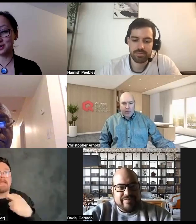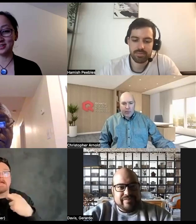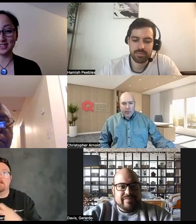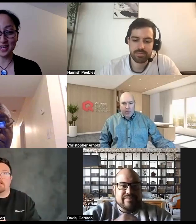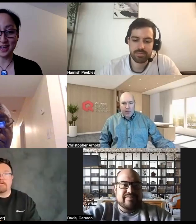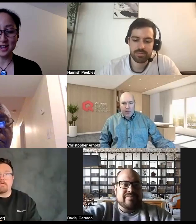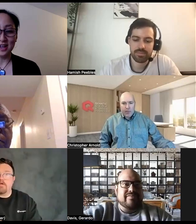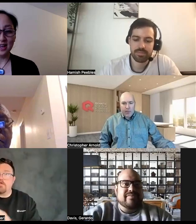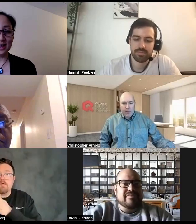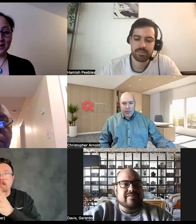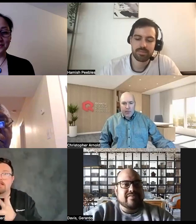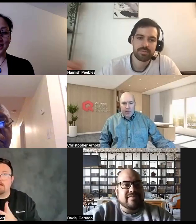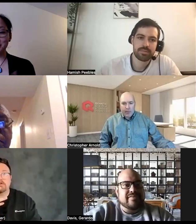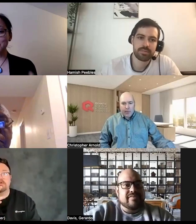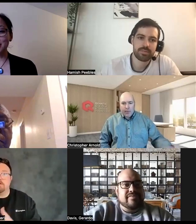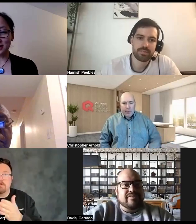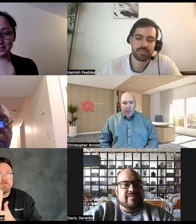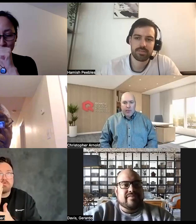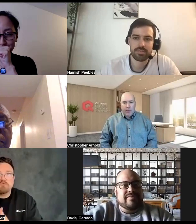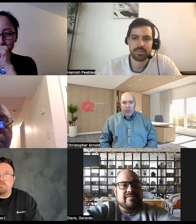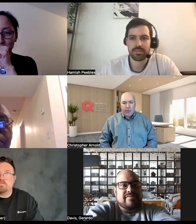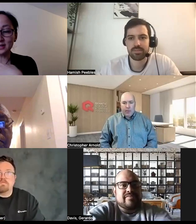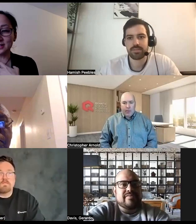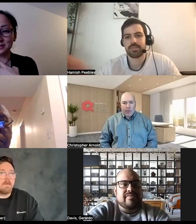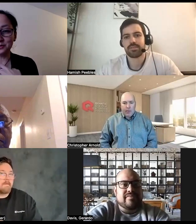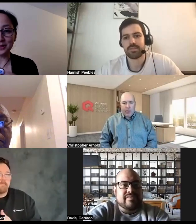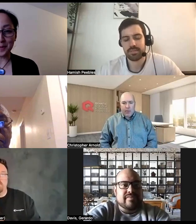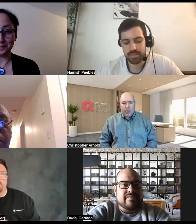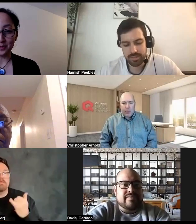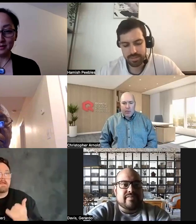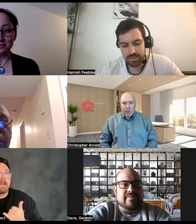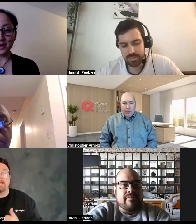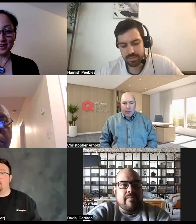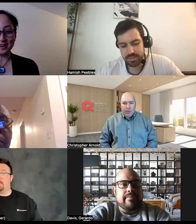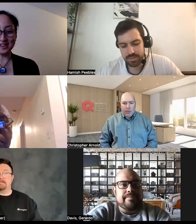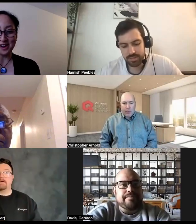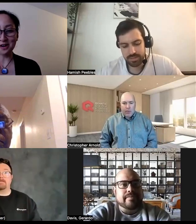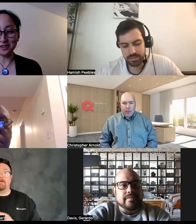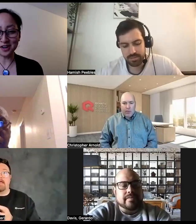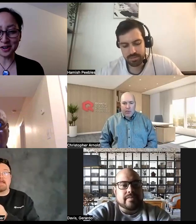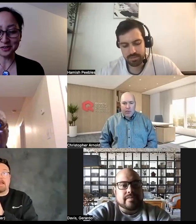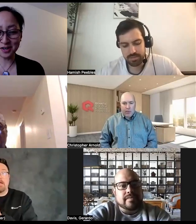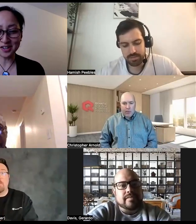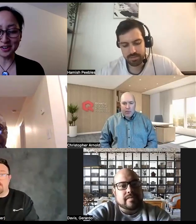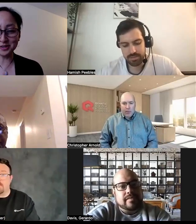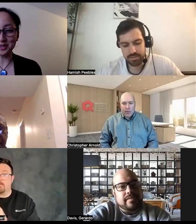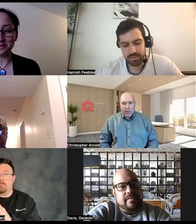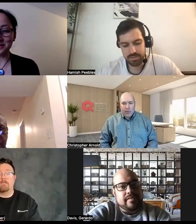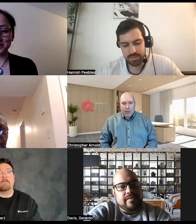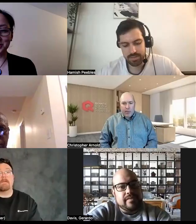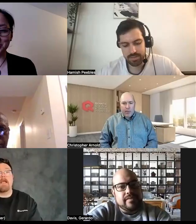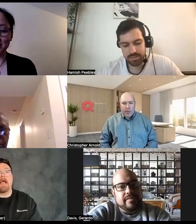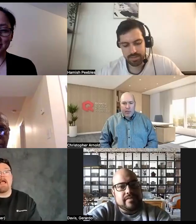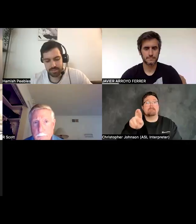you here today. And actually we connected, I connected with them via Javier right here. You see